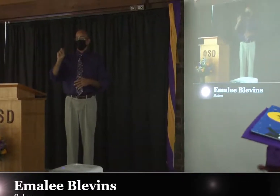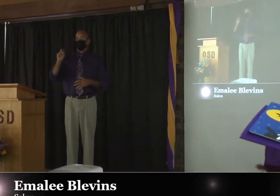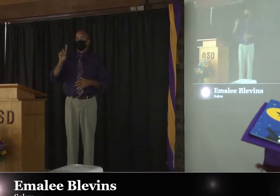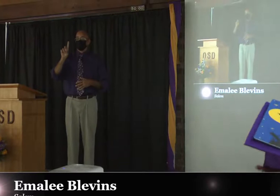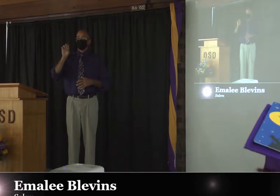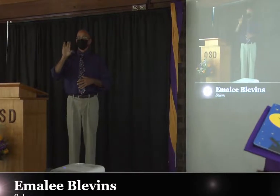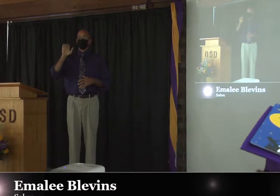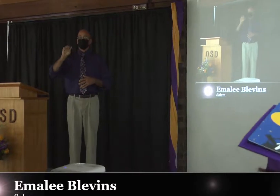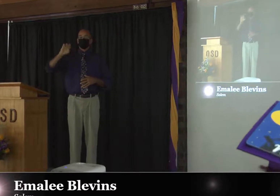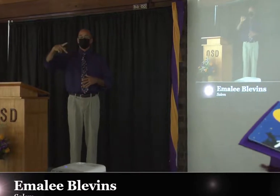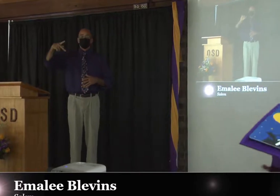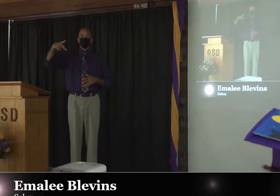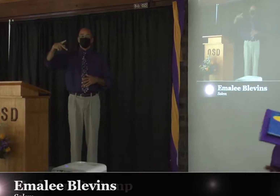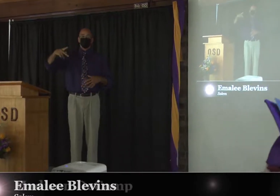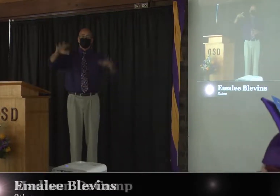Next is Madison DeCamp.